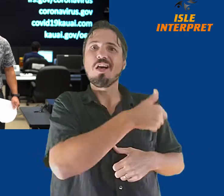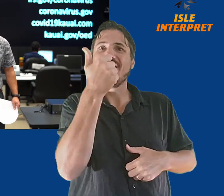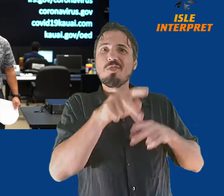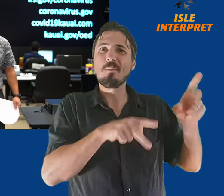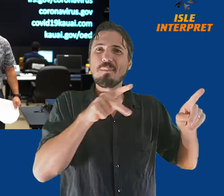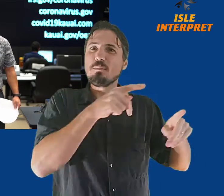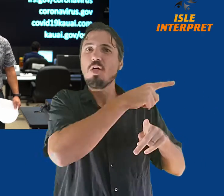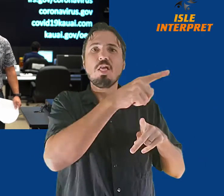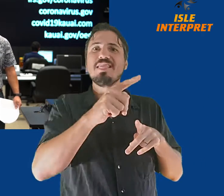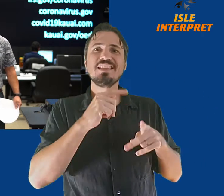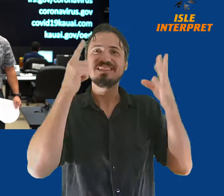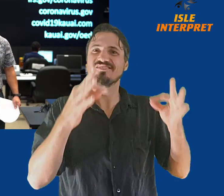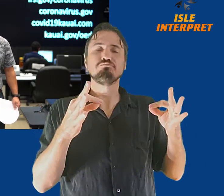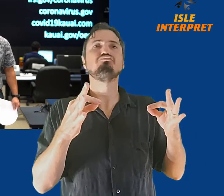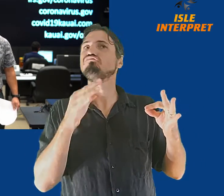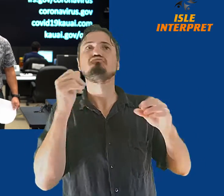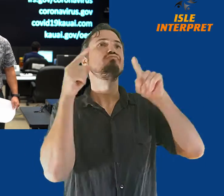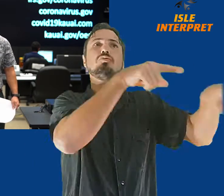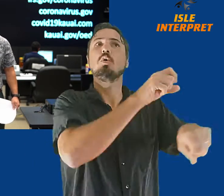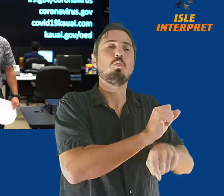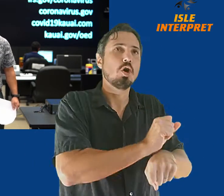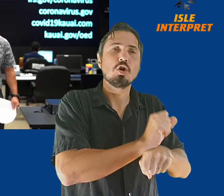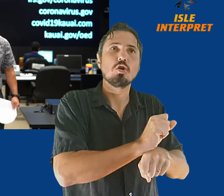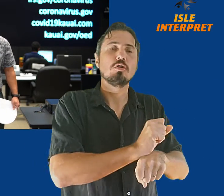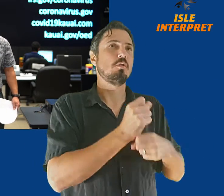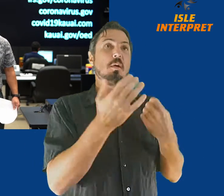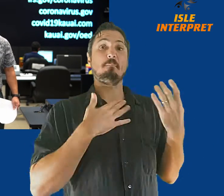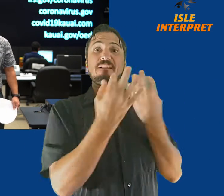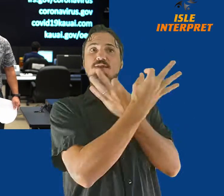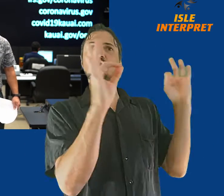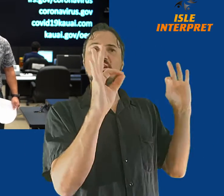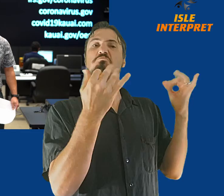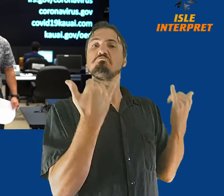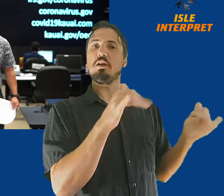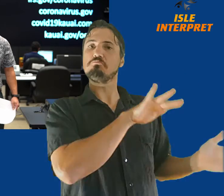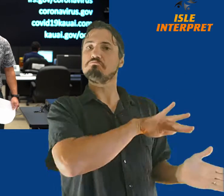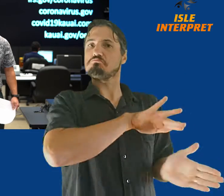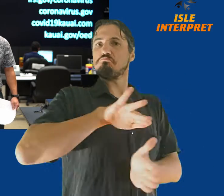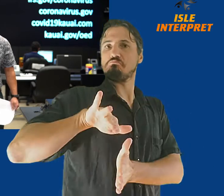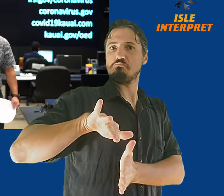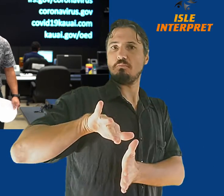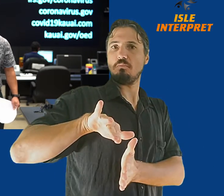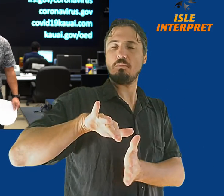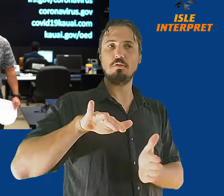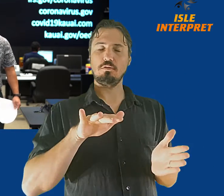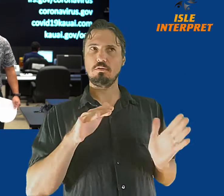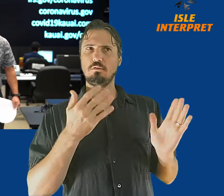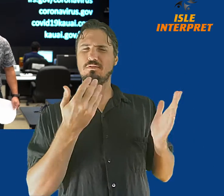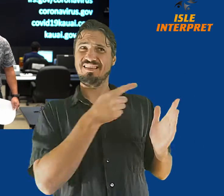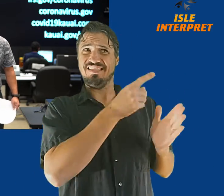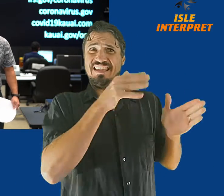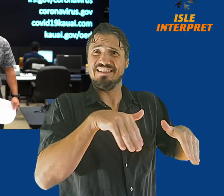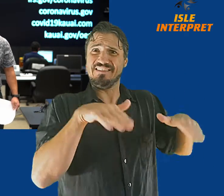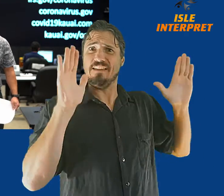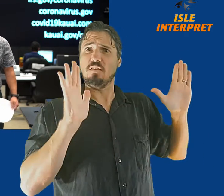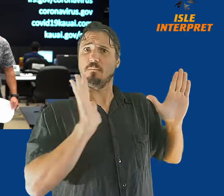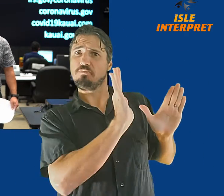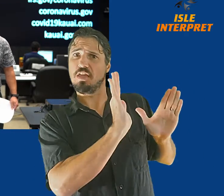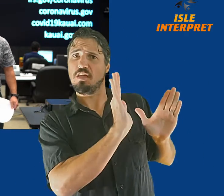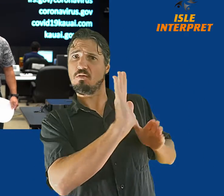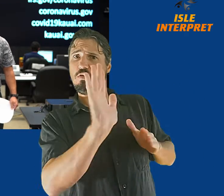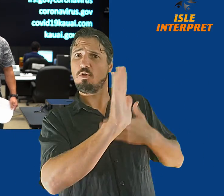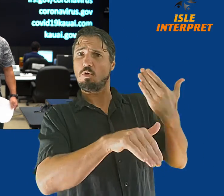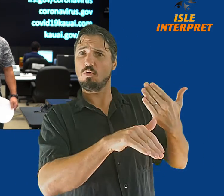their jobs, sacrificing their freedom, sacrificing everything that we all want to